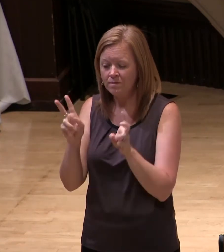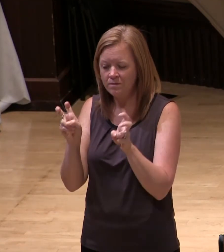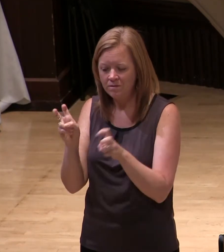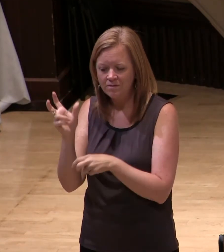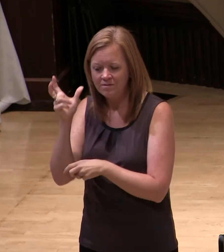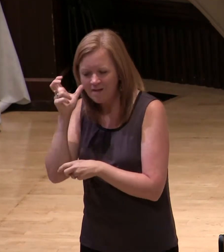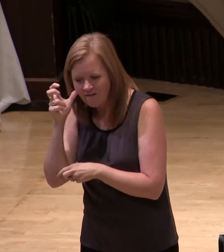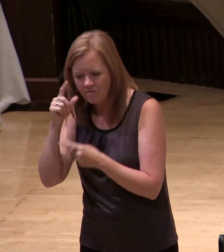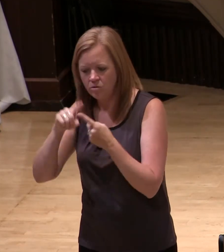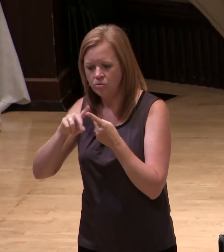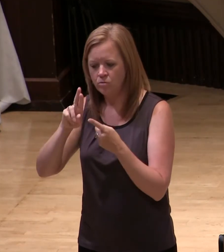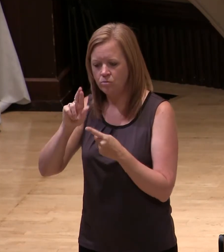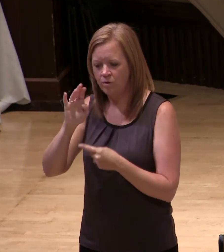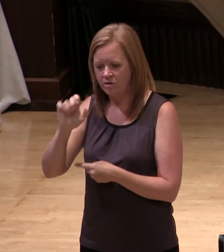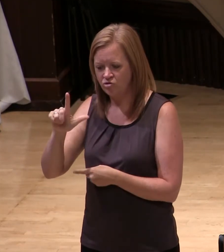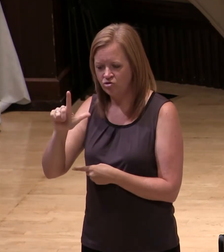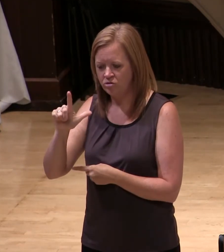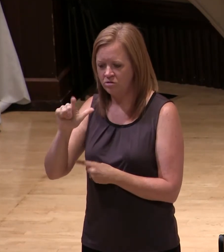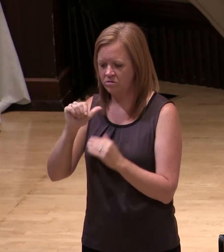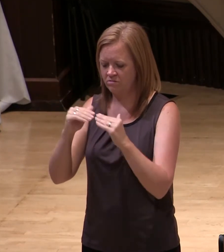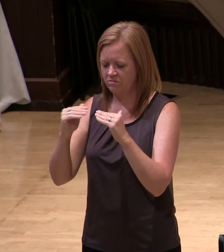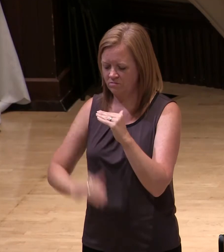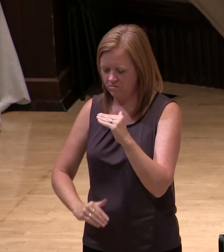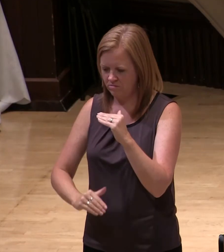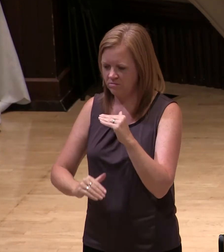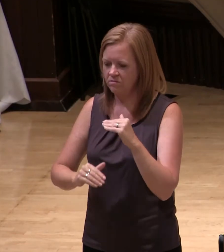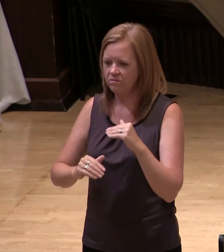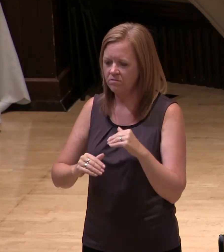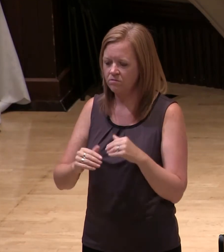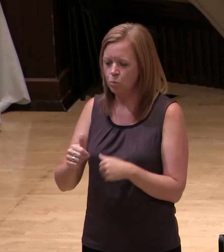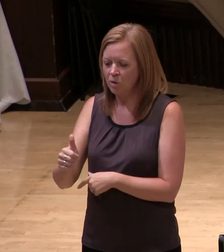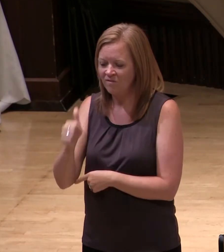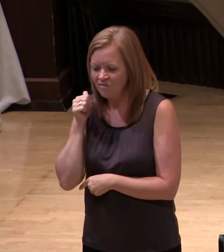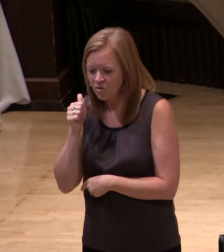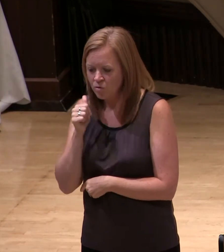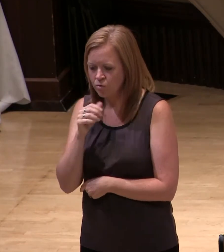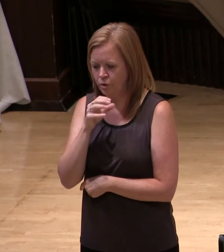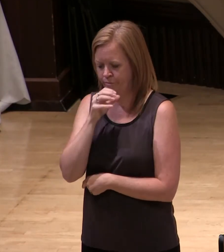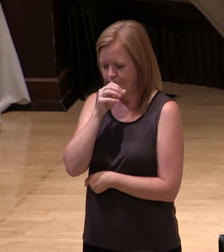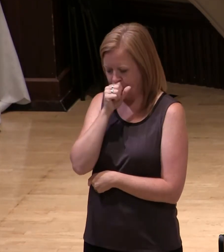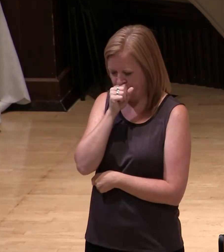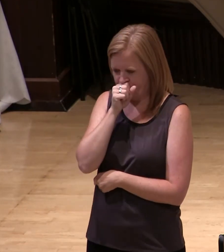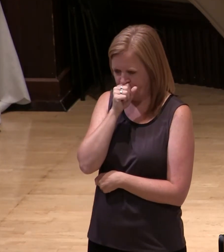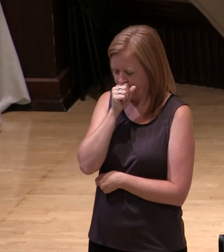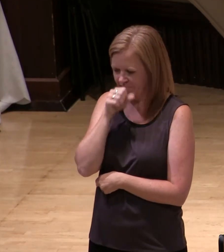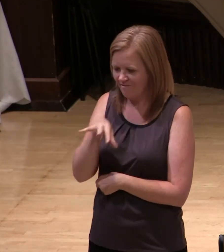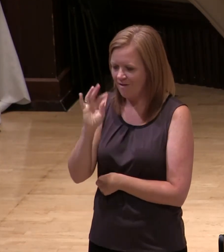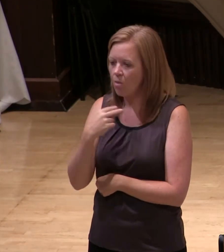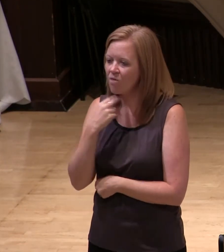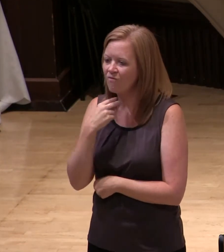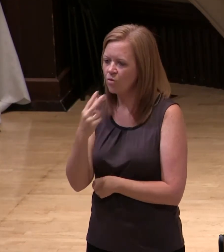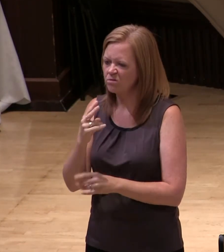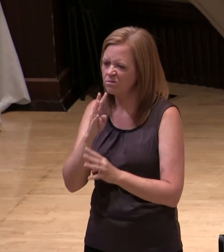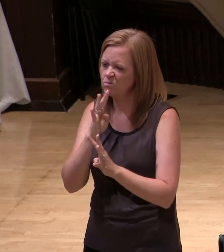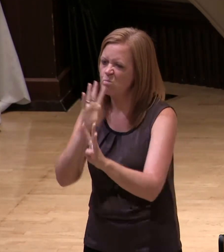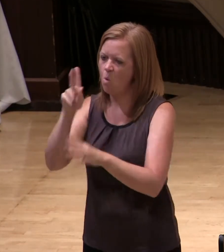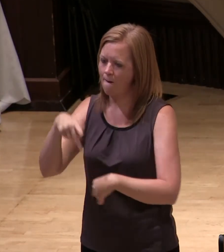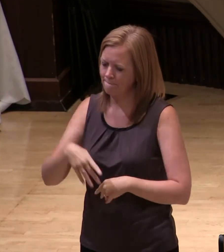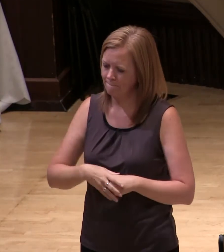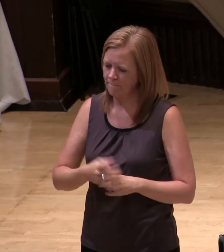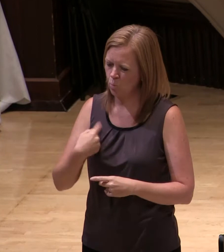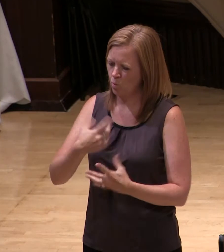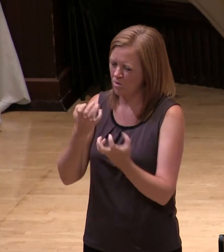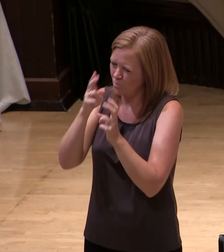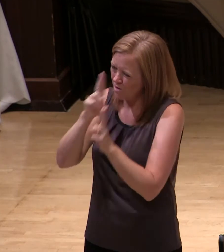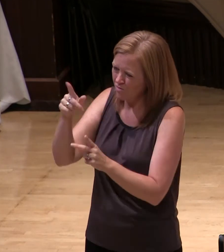racial injustice and who refused to be speechless about it. They found their voice and they spoke up. And we're going to honor